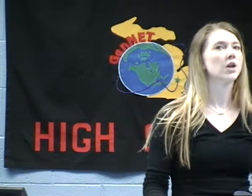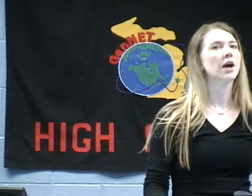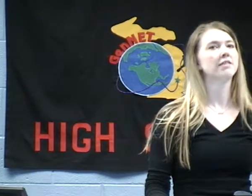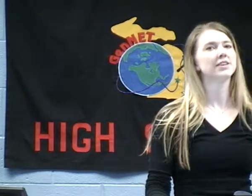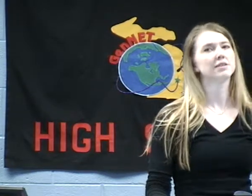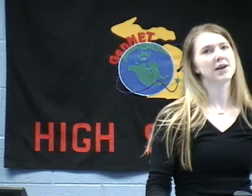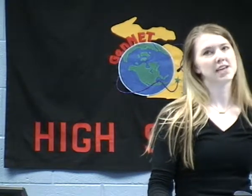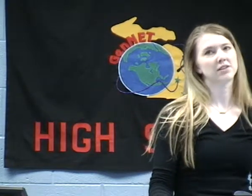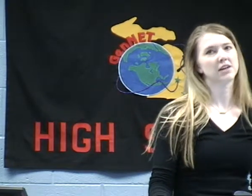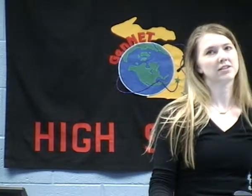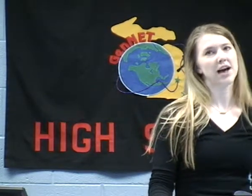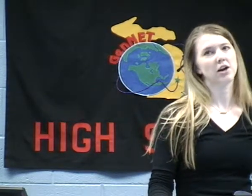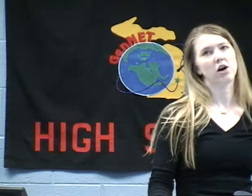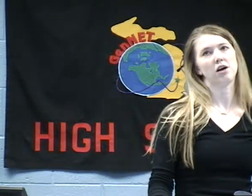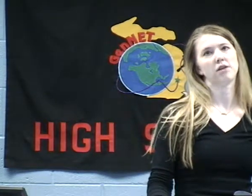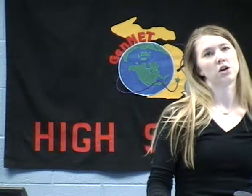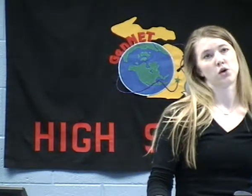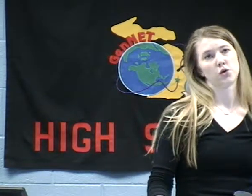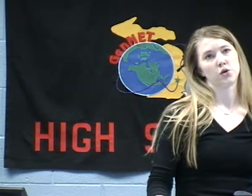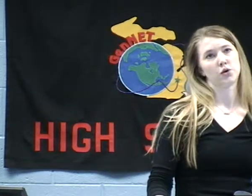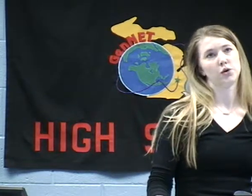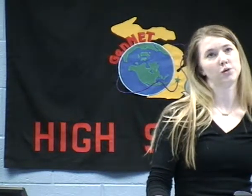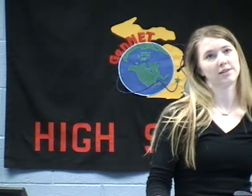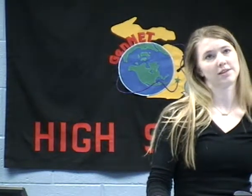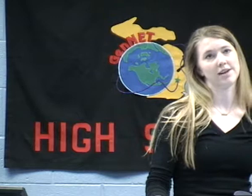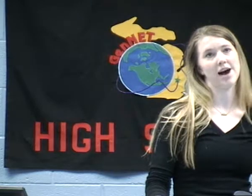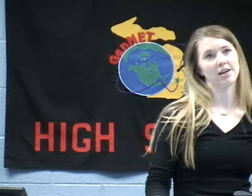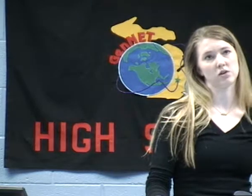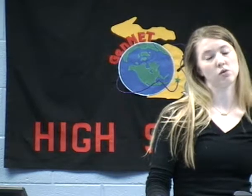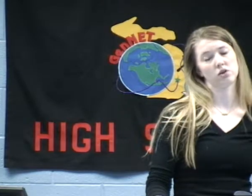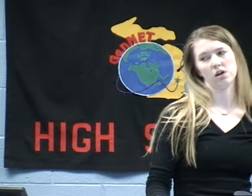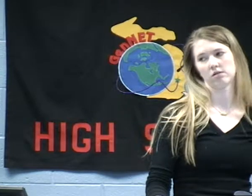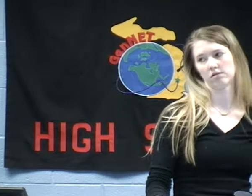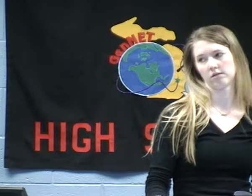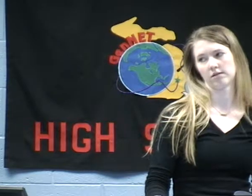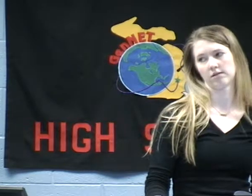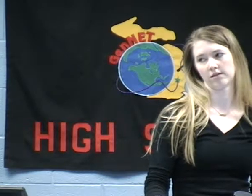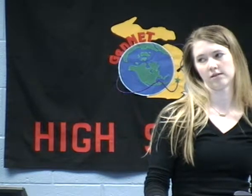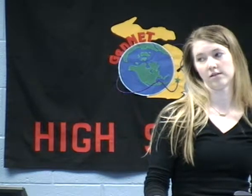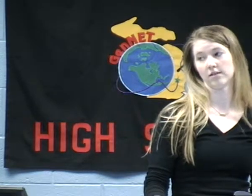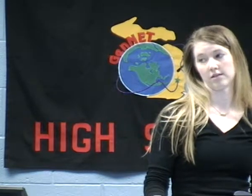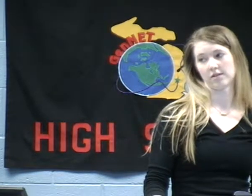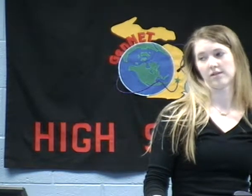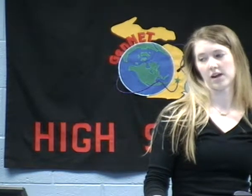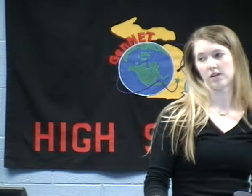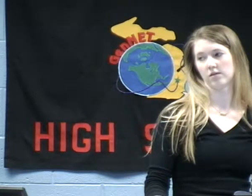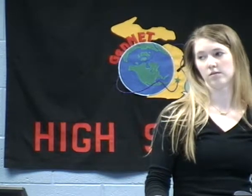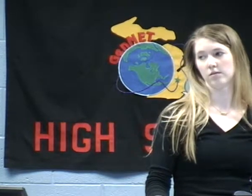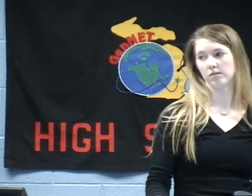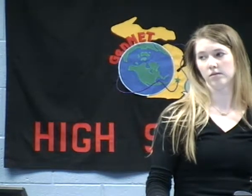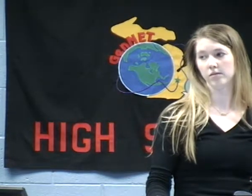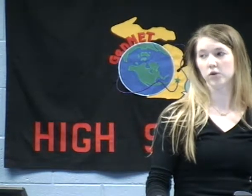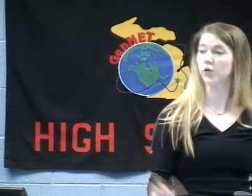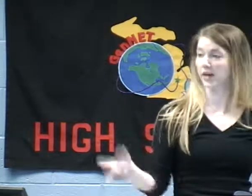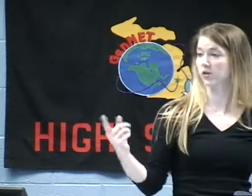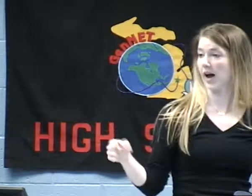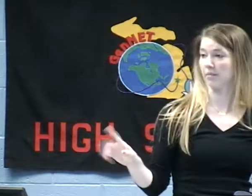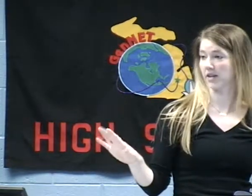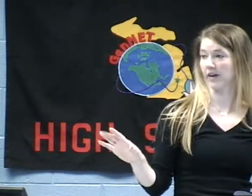And this is my telltale sign of who's not on Schoology. Can we just use the app? You can use the app, that's fine.